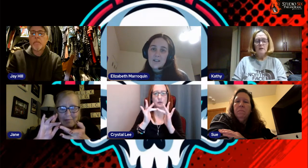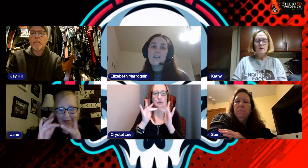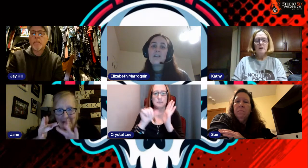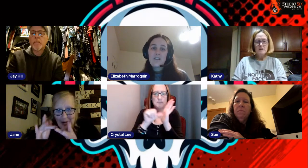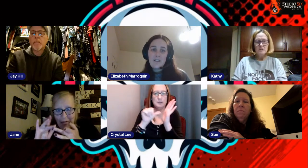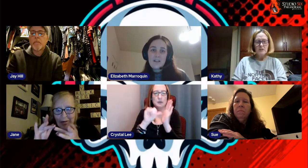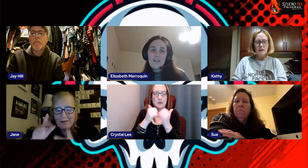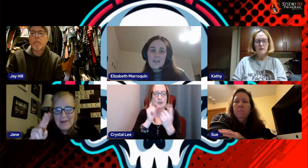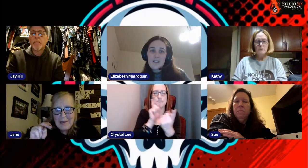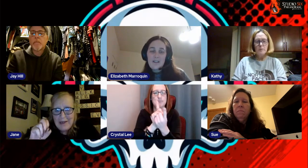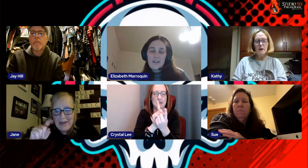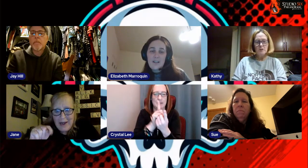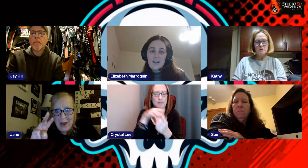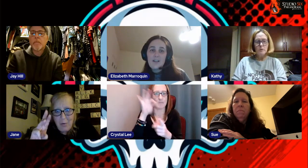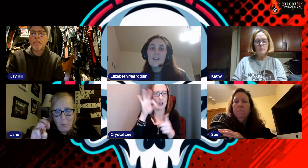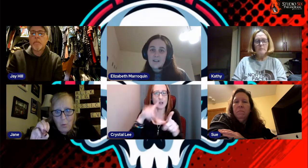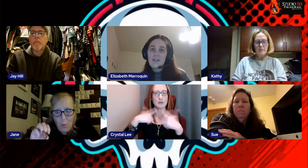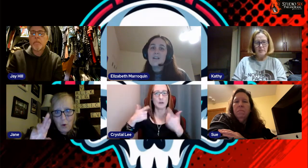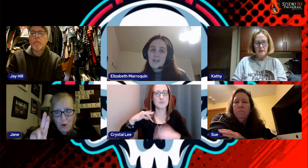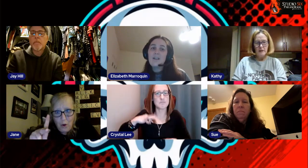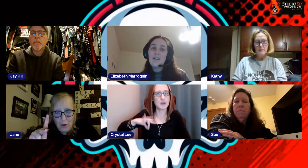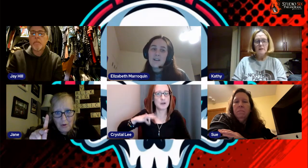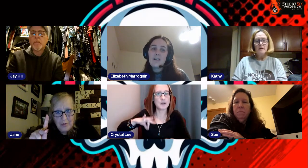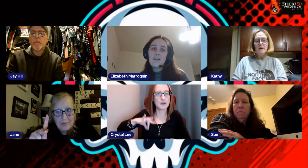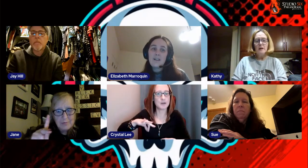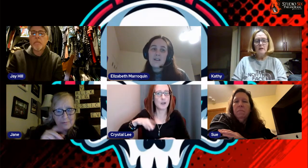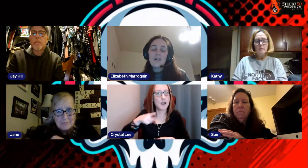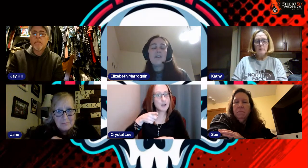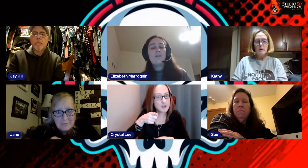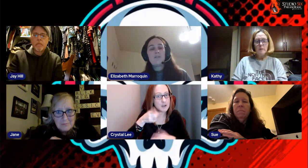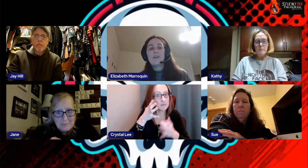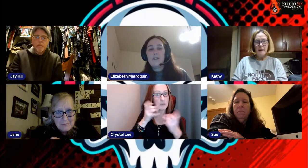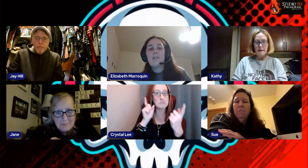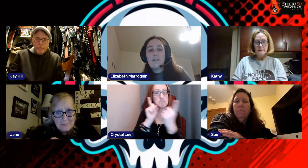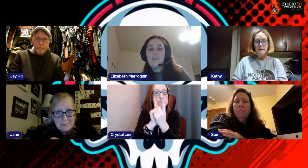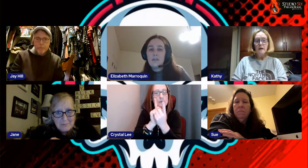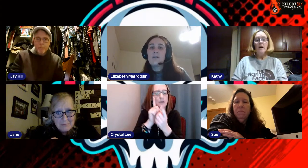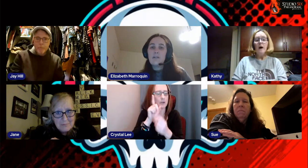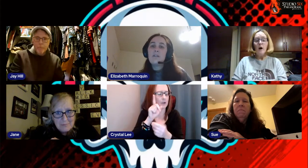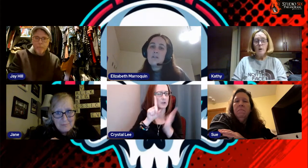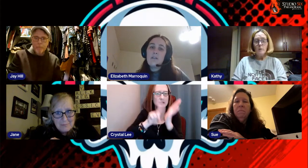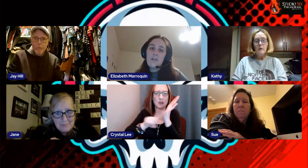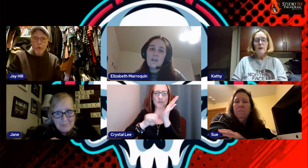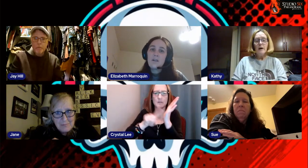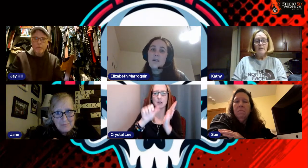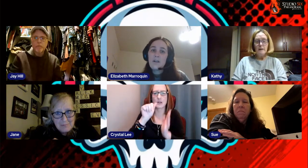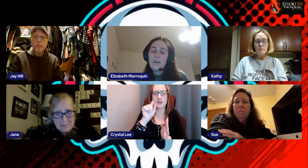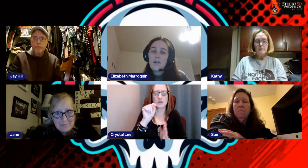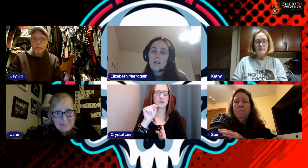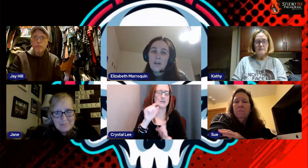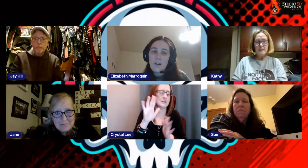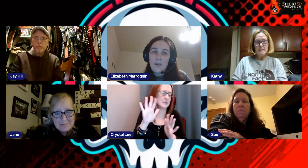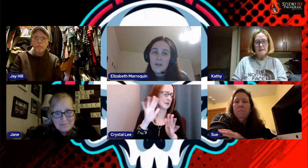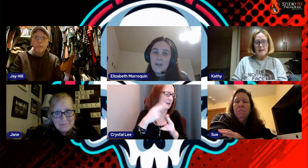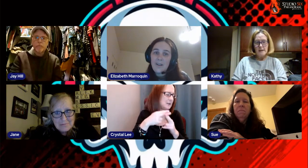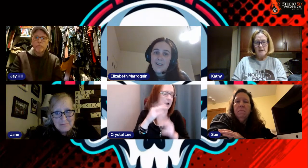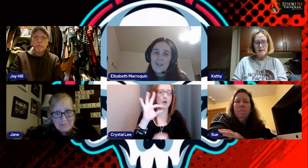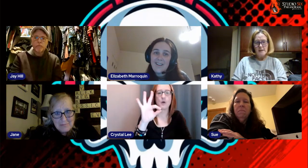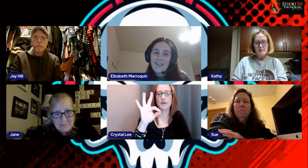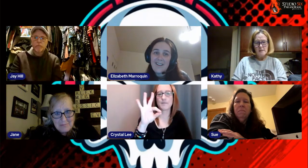Paranormal Internet Group Page Group. We met there. We remained. Oh, and then we